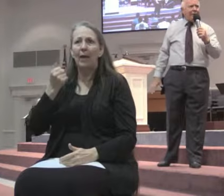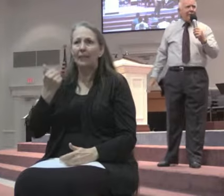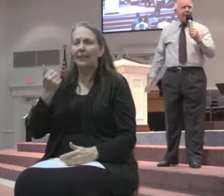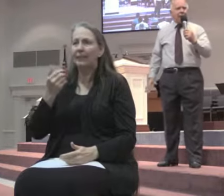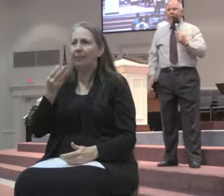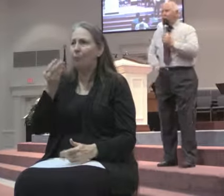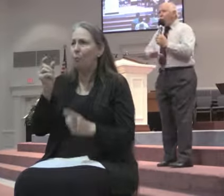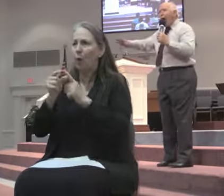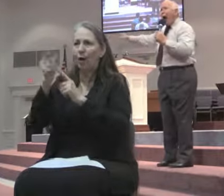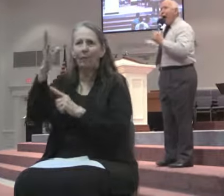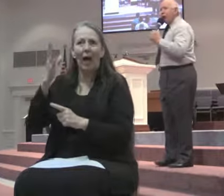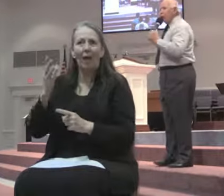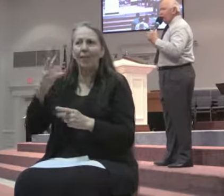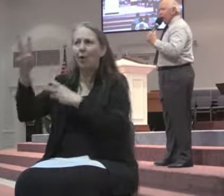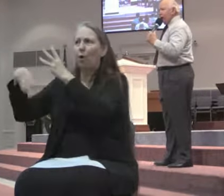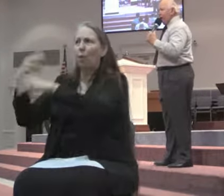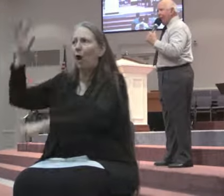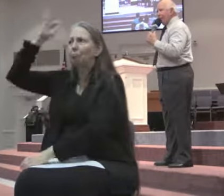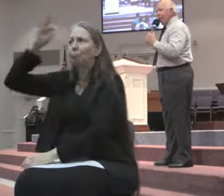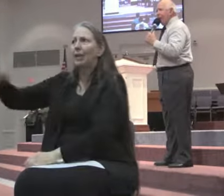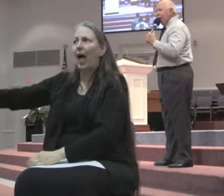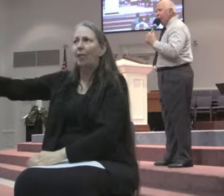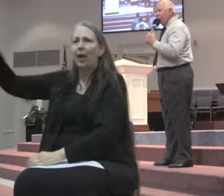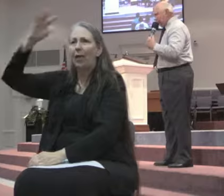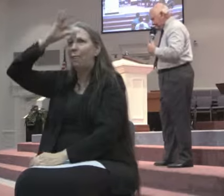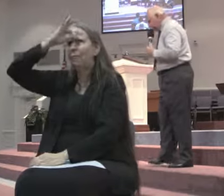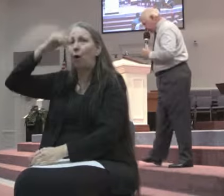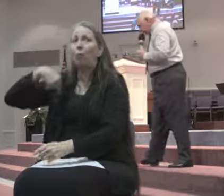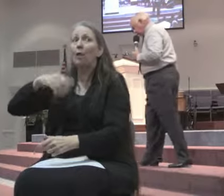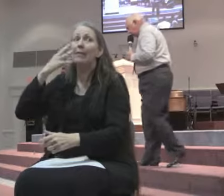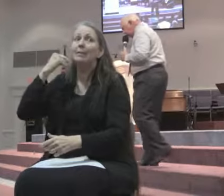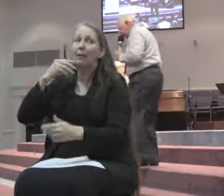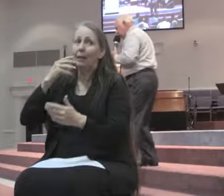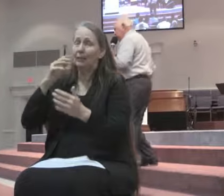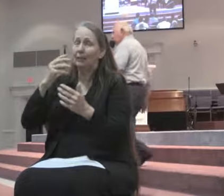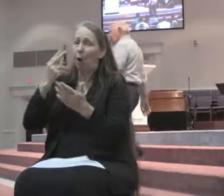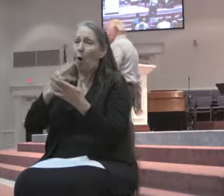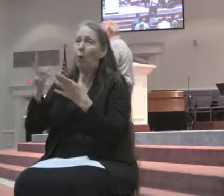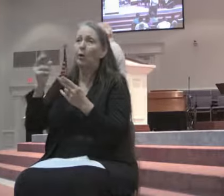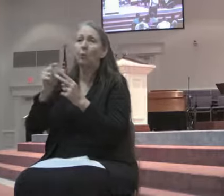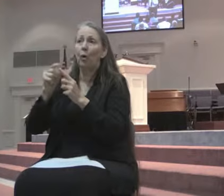bread that the world knows nothing about. You've had it all.